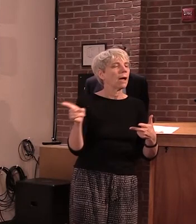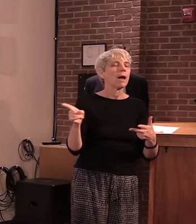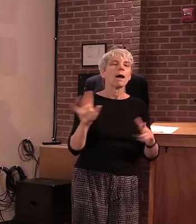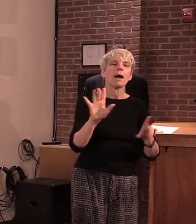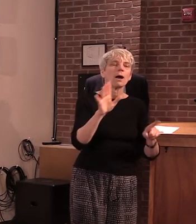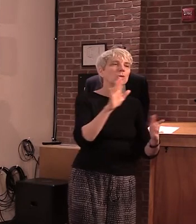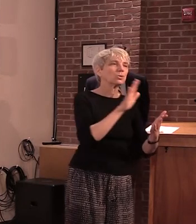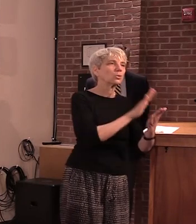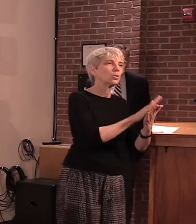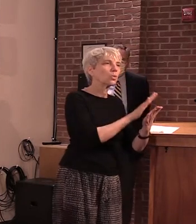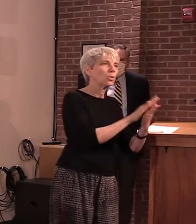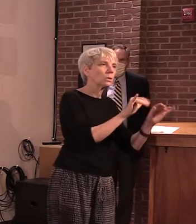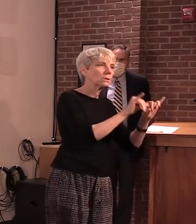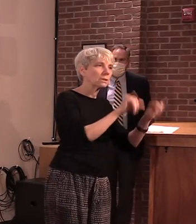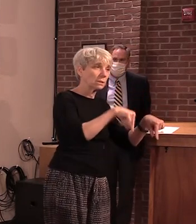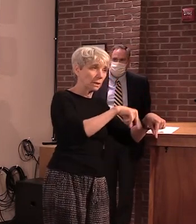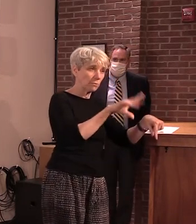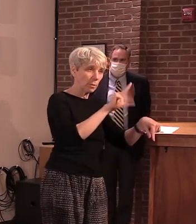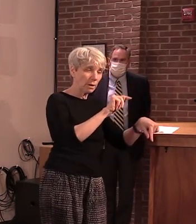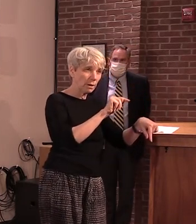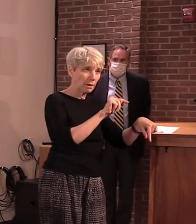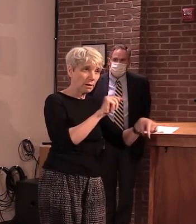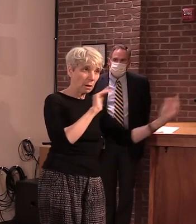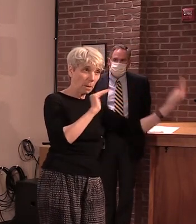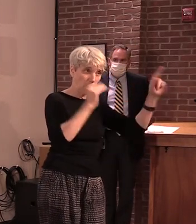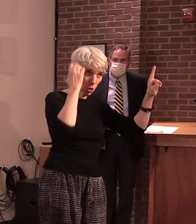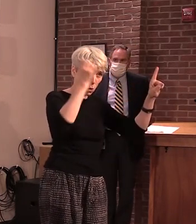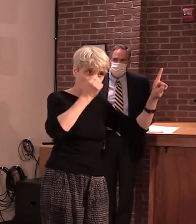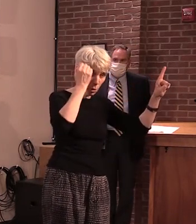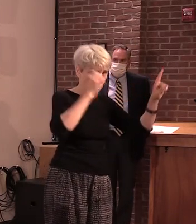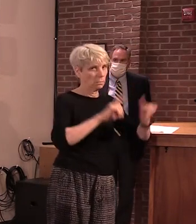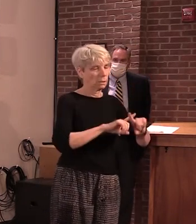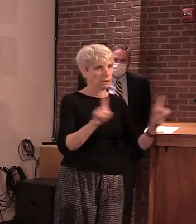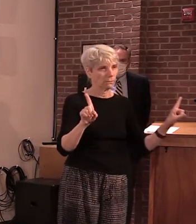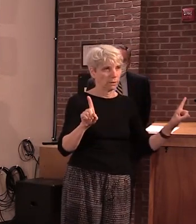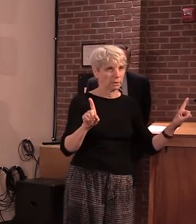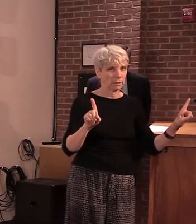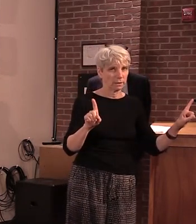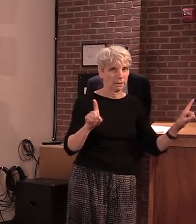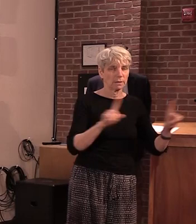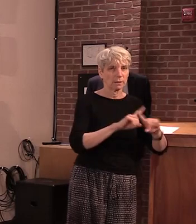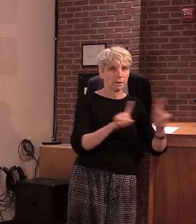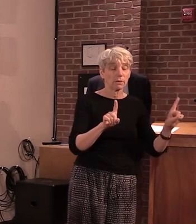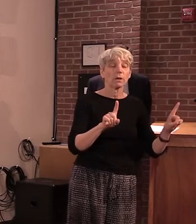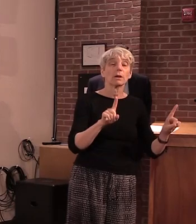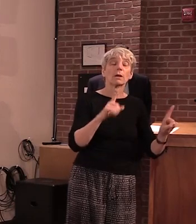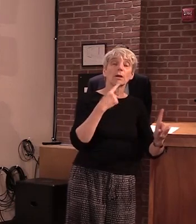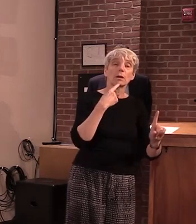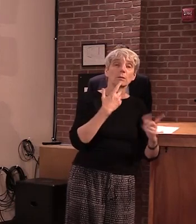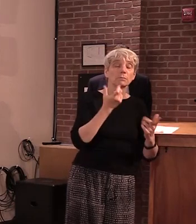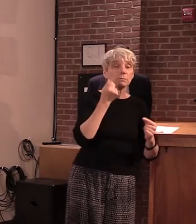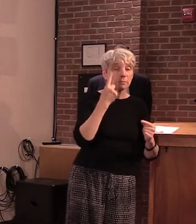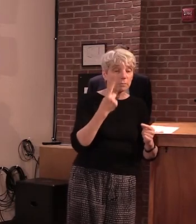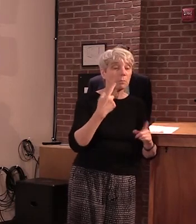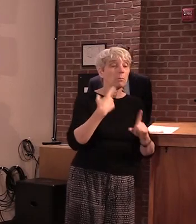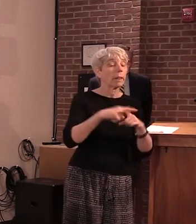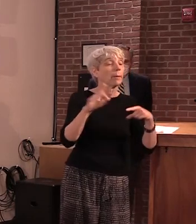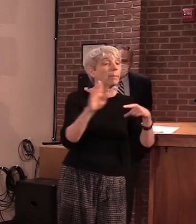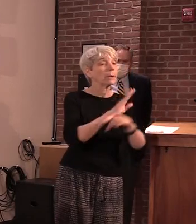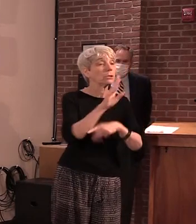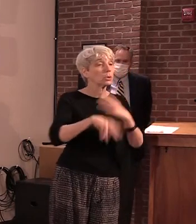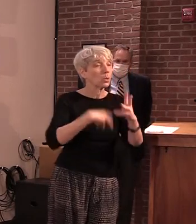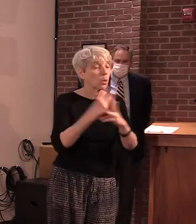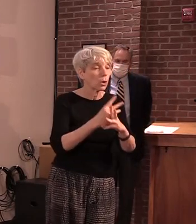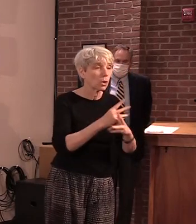different than probably in Europe. Certainly, our economy is different than our school structure, and